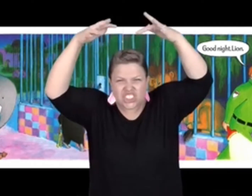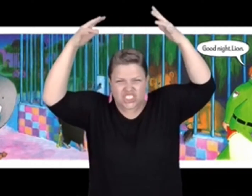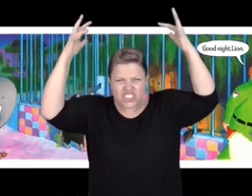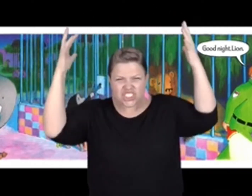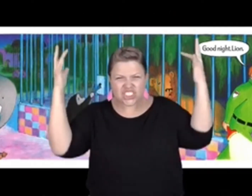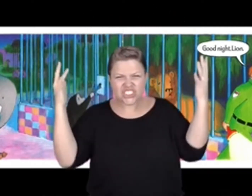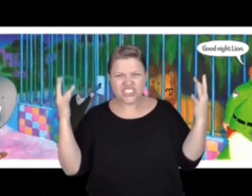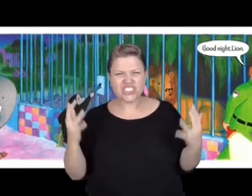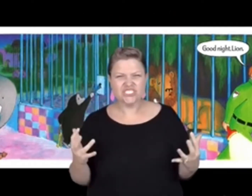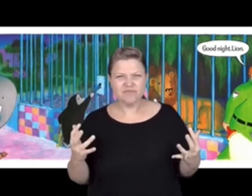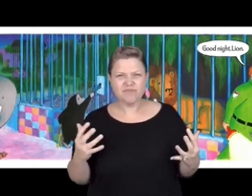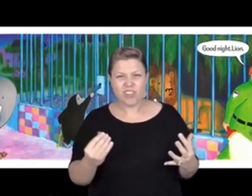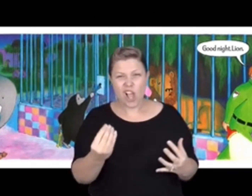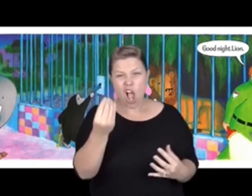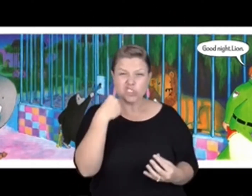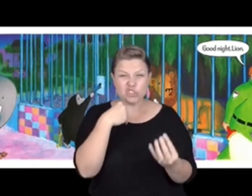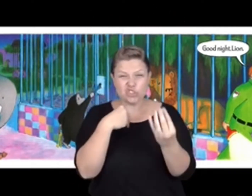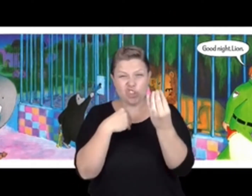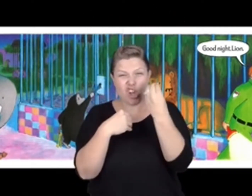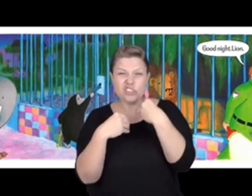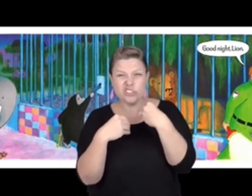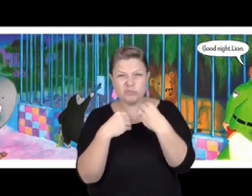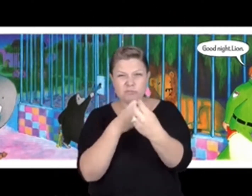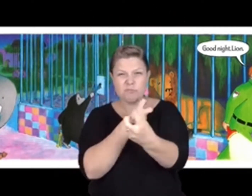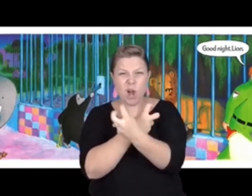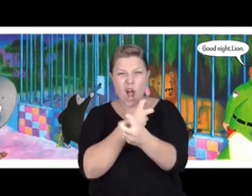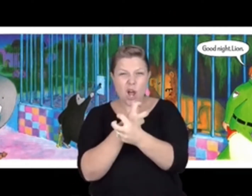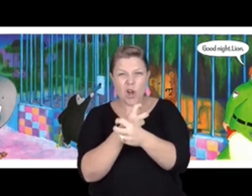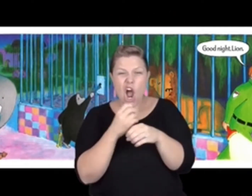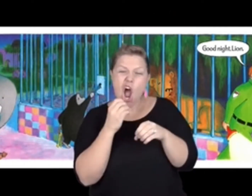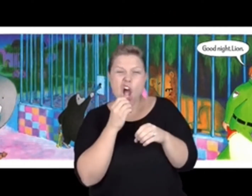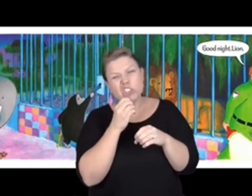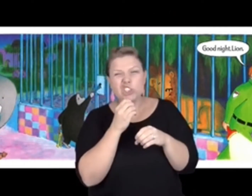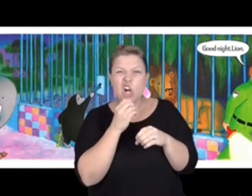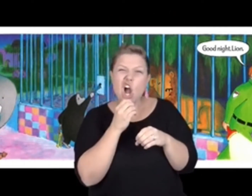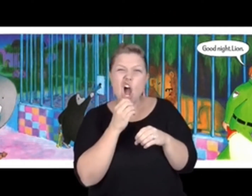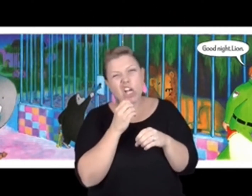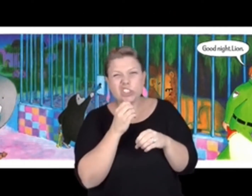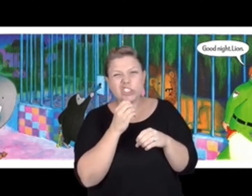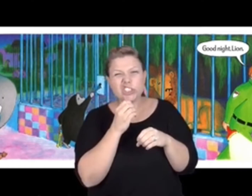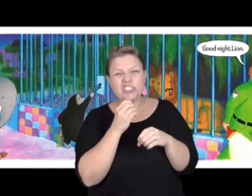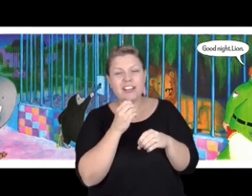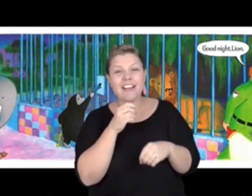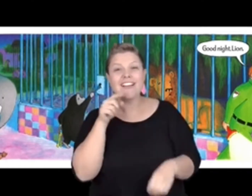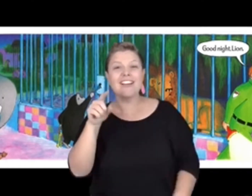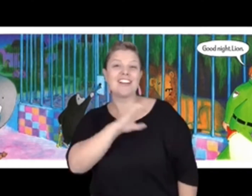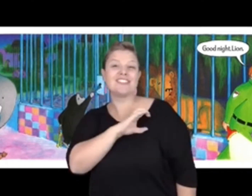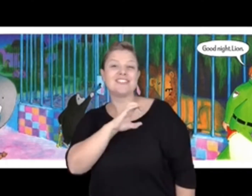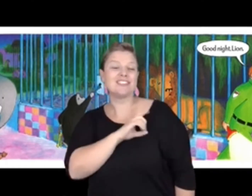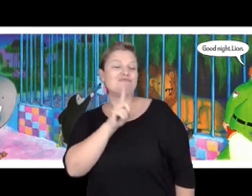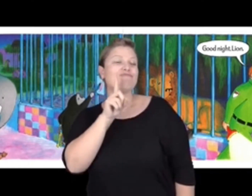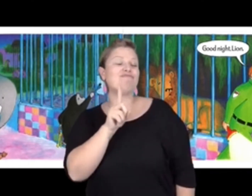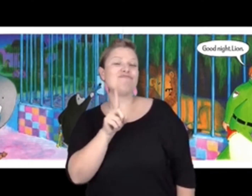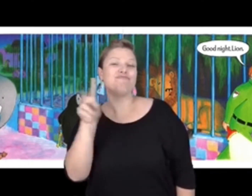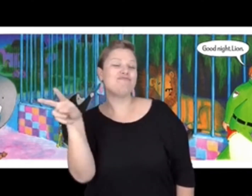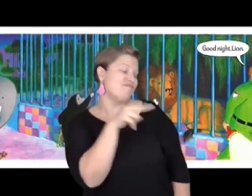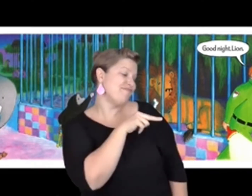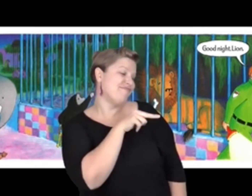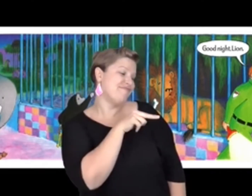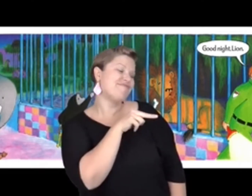strong and proud. He was chomping on his bone. The